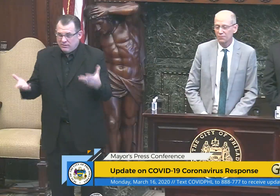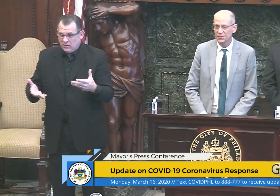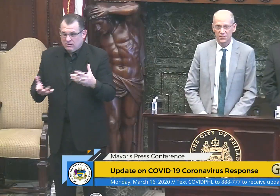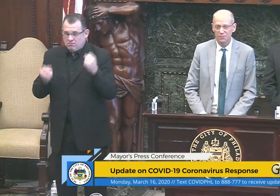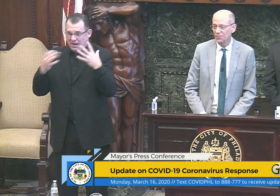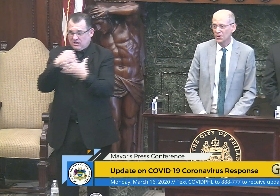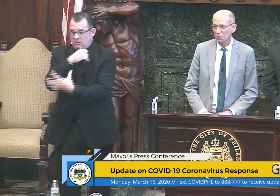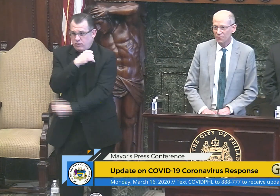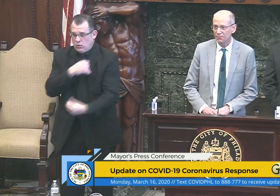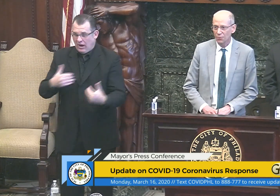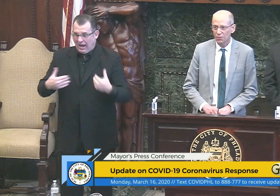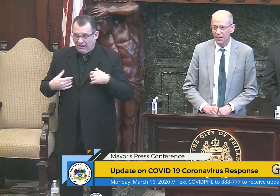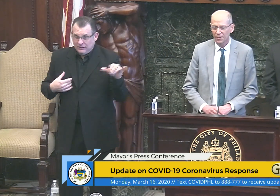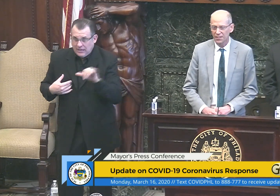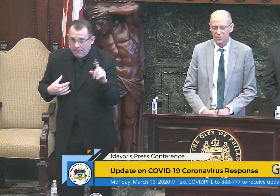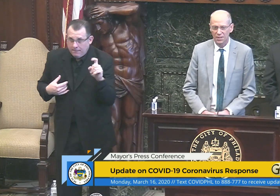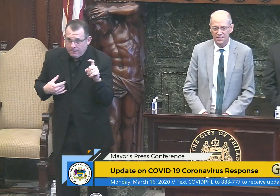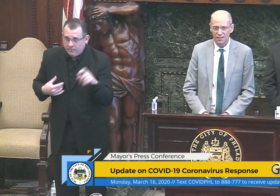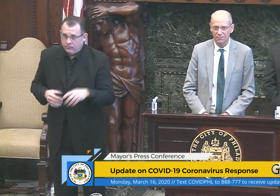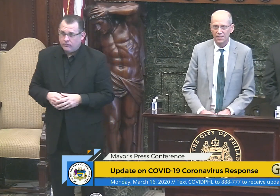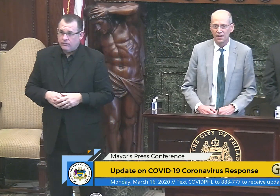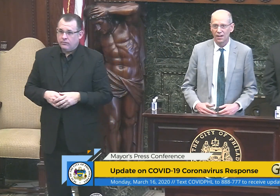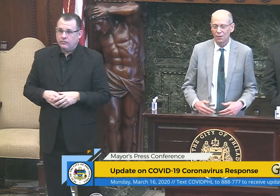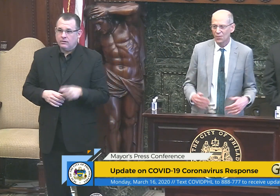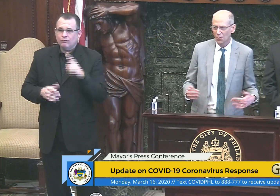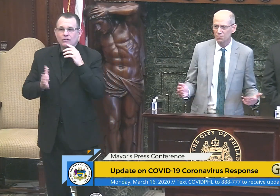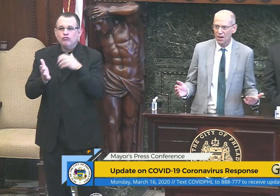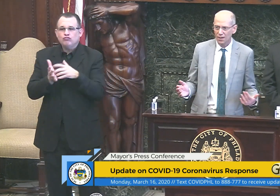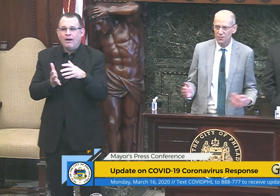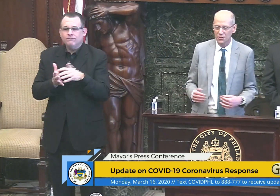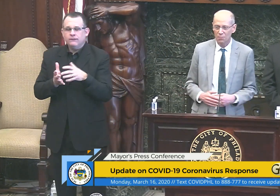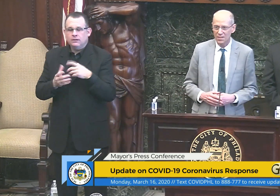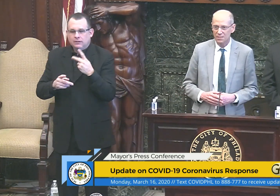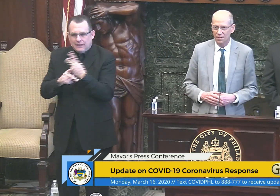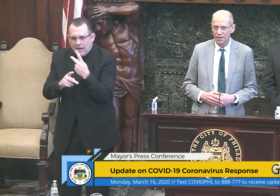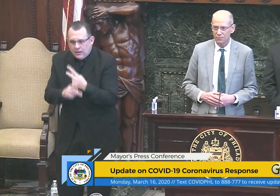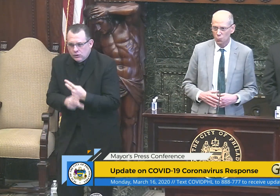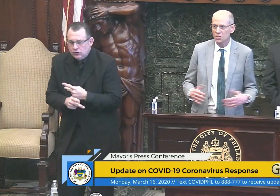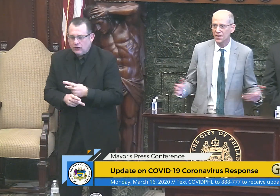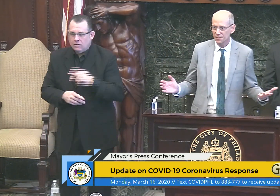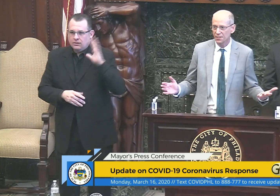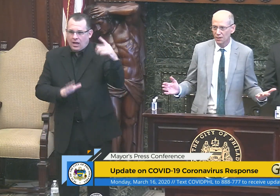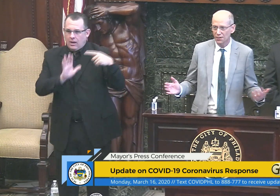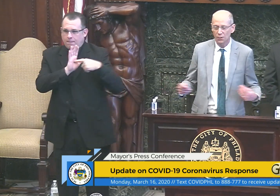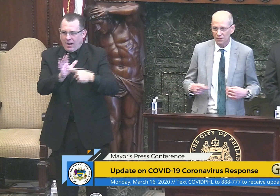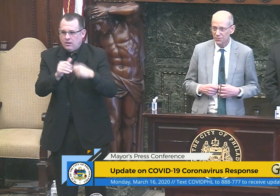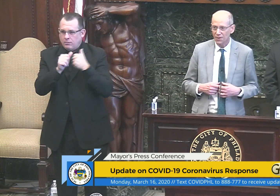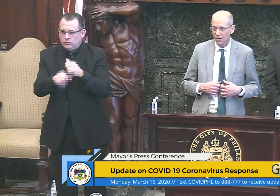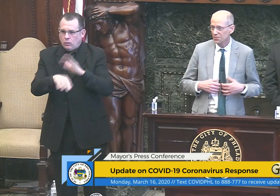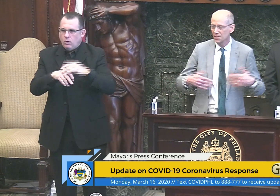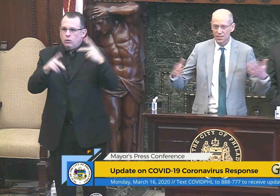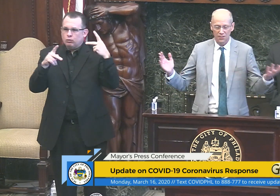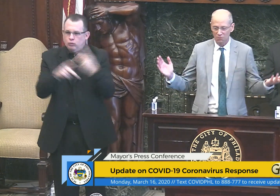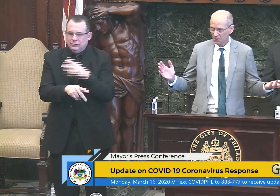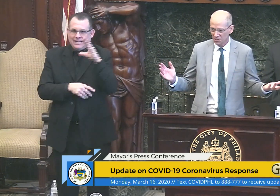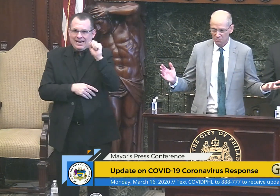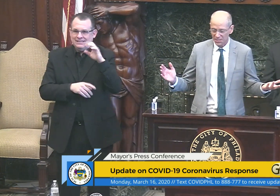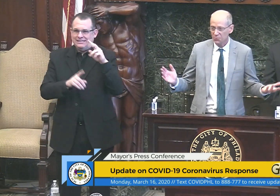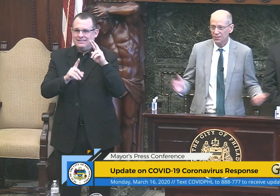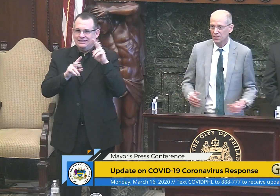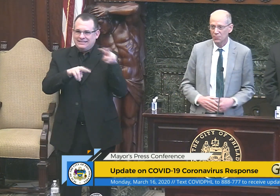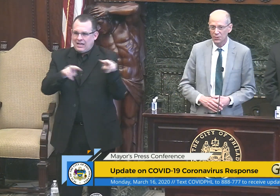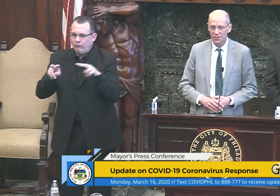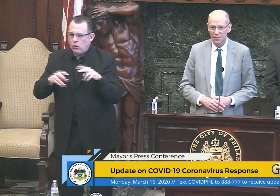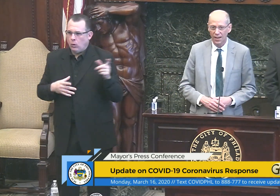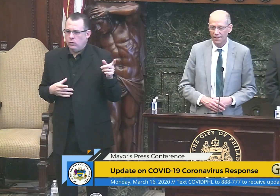No, I've done some very rough informal calculations myself. Those models are based upon worst-case scenario. If this virus is